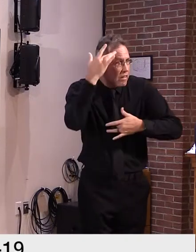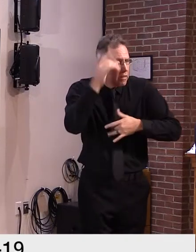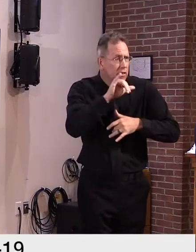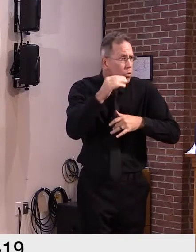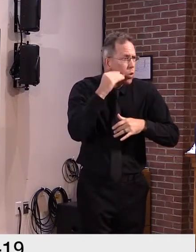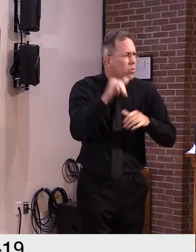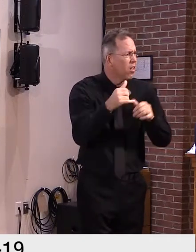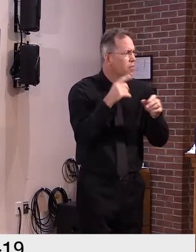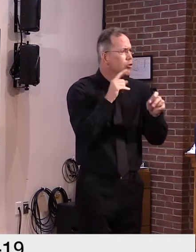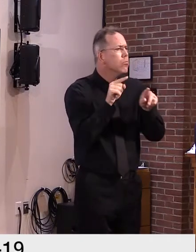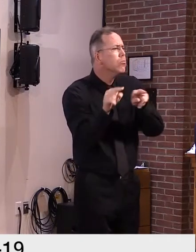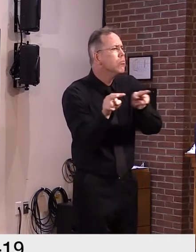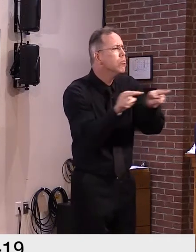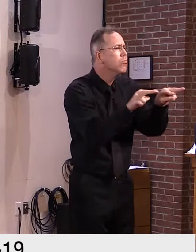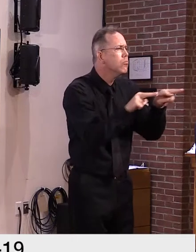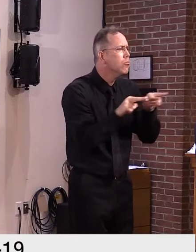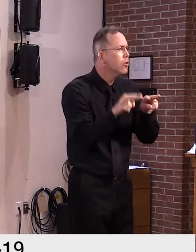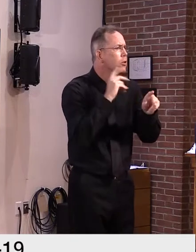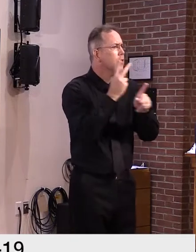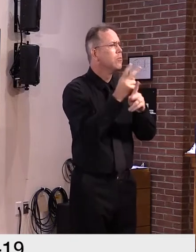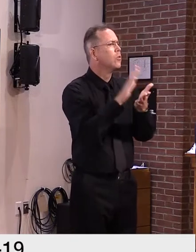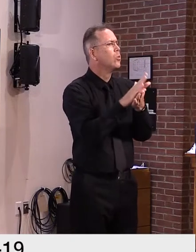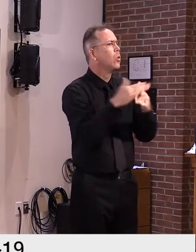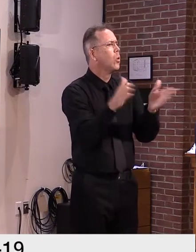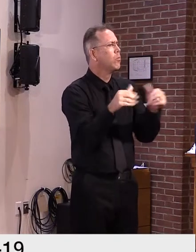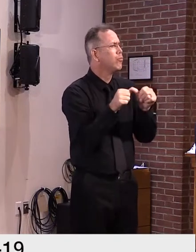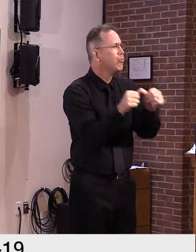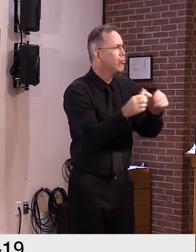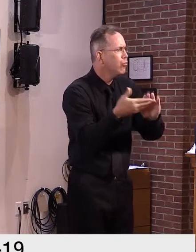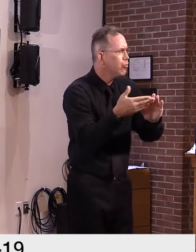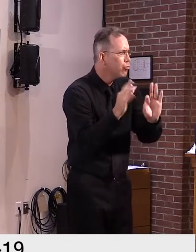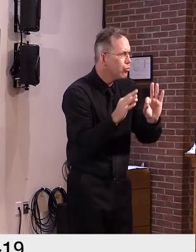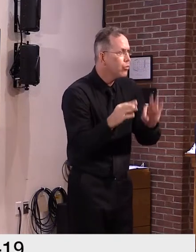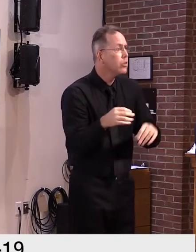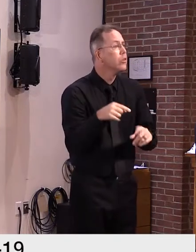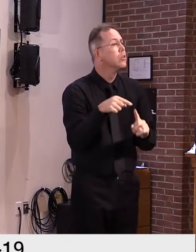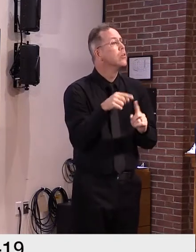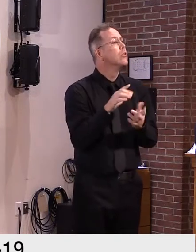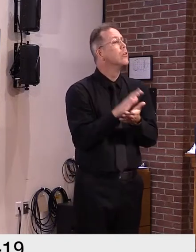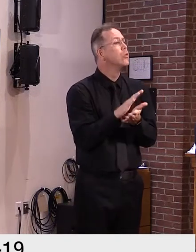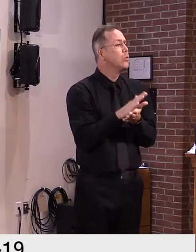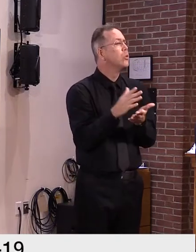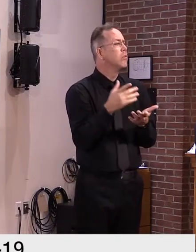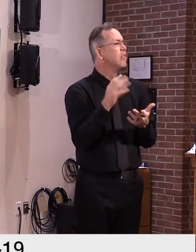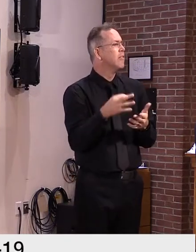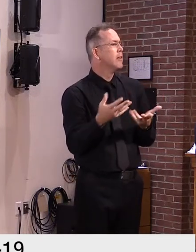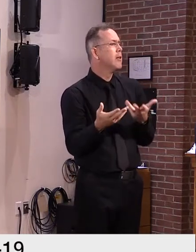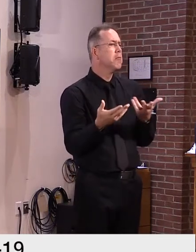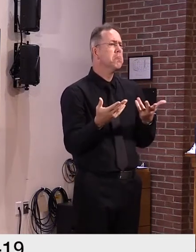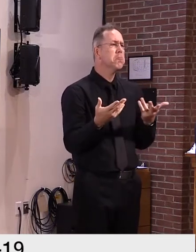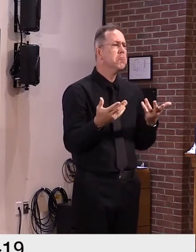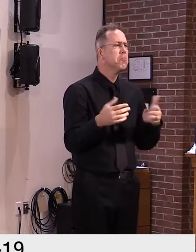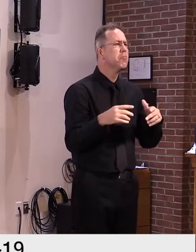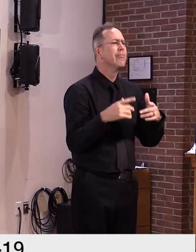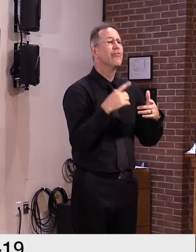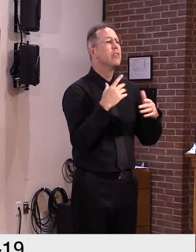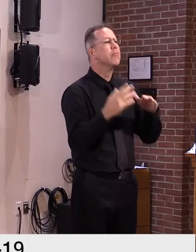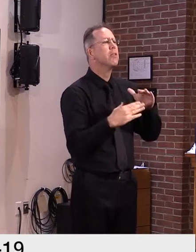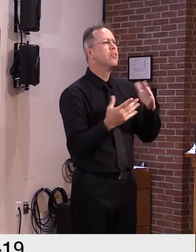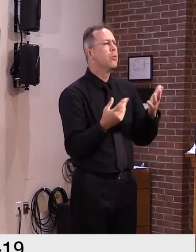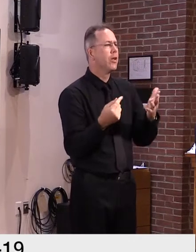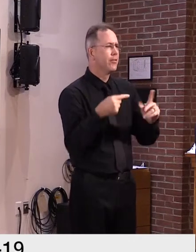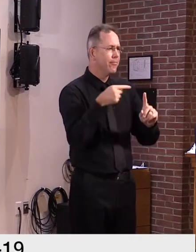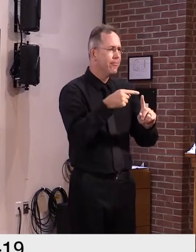So I know schools certainly, you know, that's sort of the baseline assumption today, that they have to maintain safe operations, and